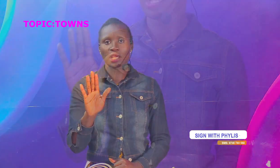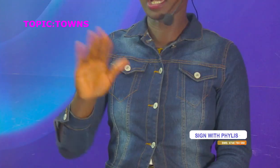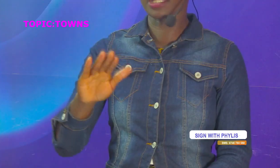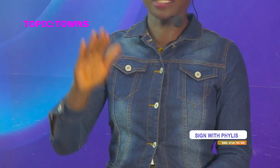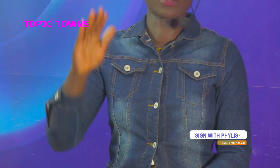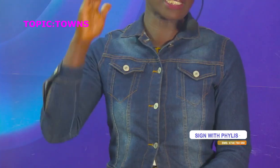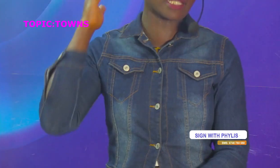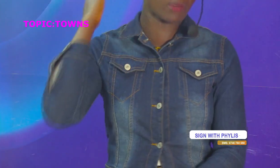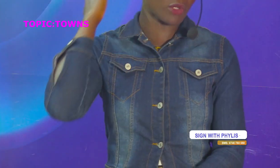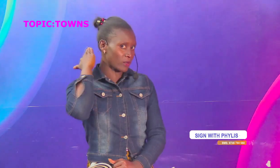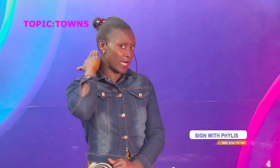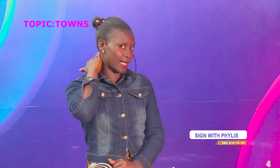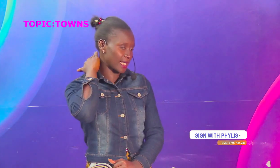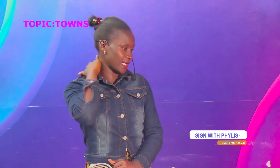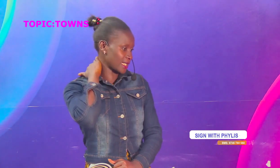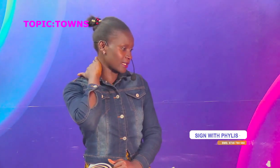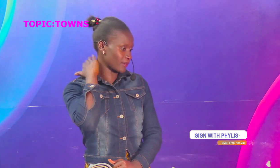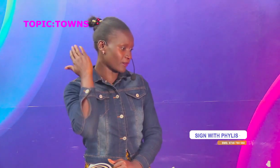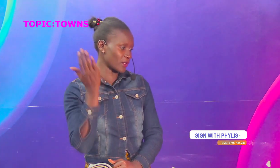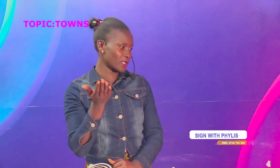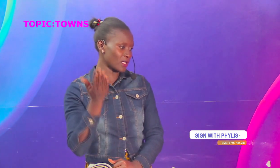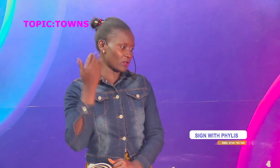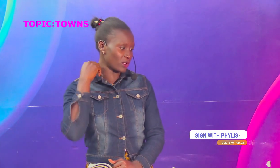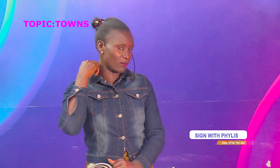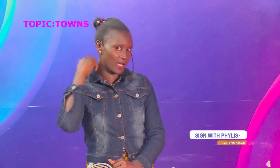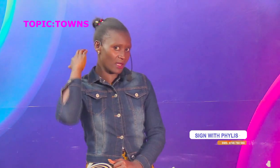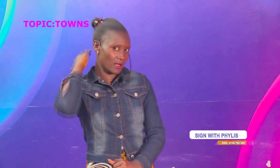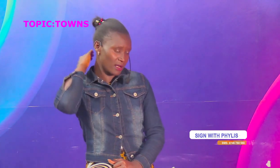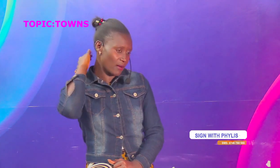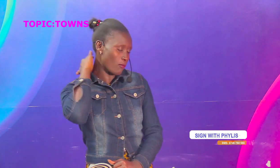you just tap it on your back like this. On your back here, Muranga.